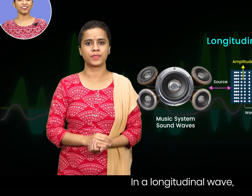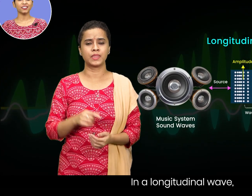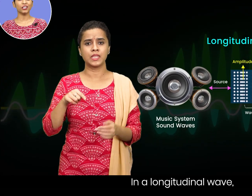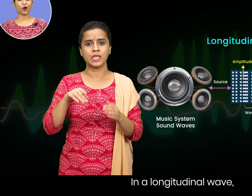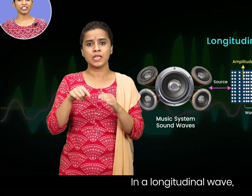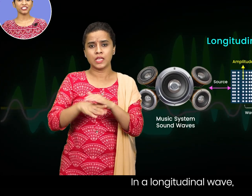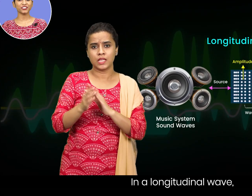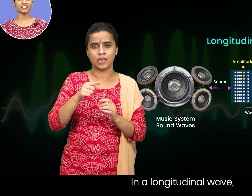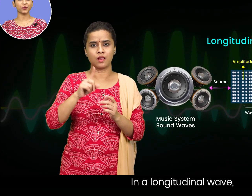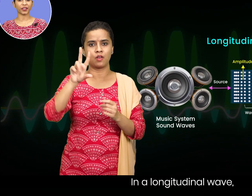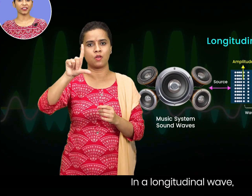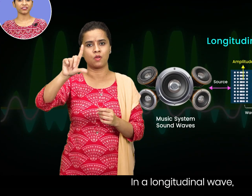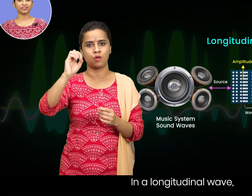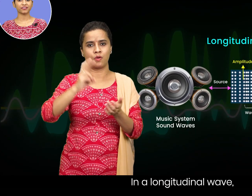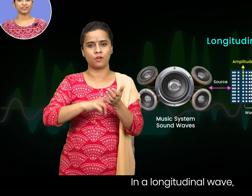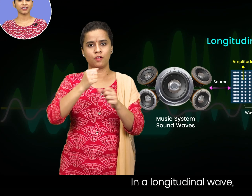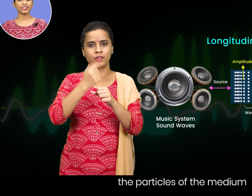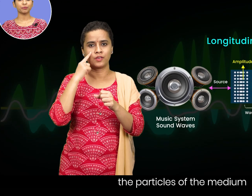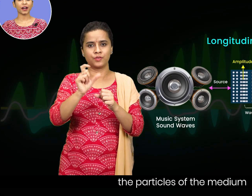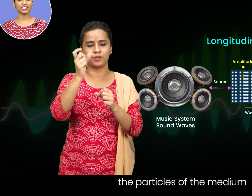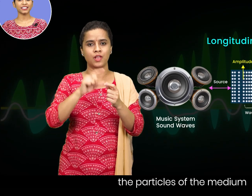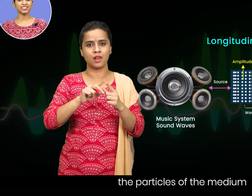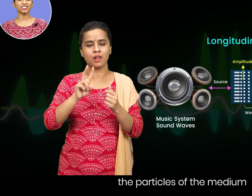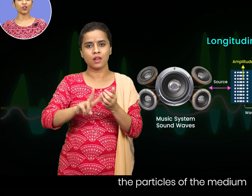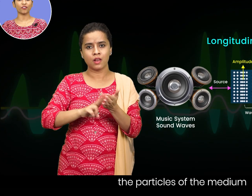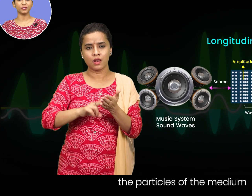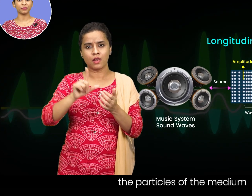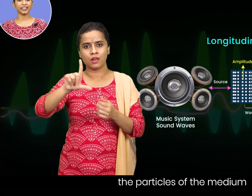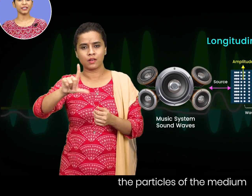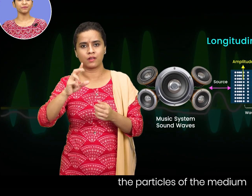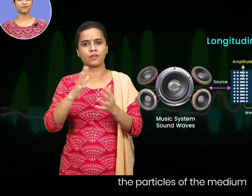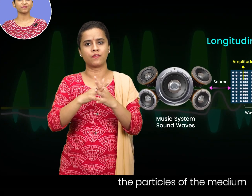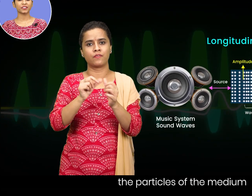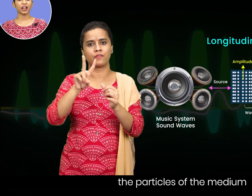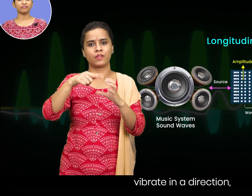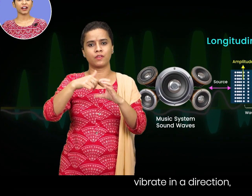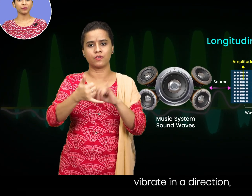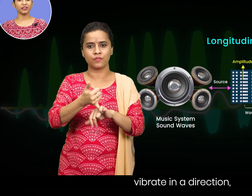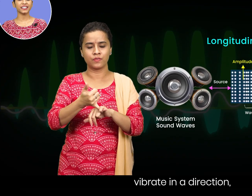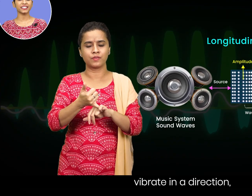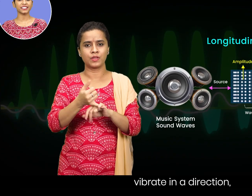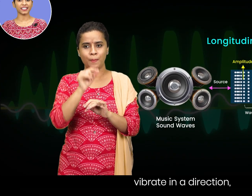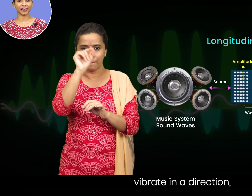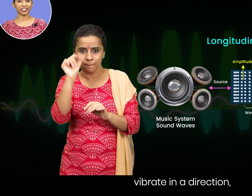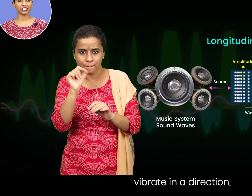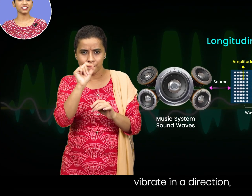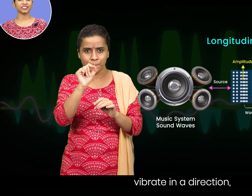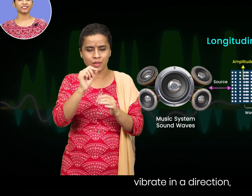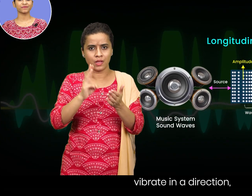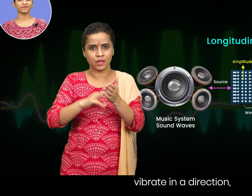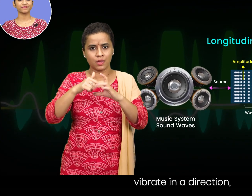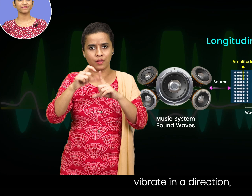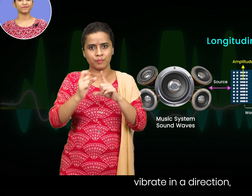In a longitudinal wave, the particles of the medium vibrate in a